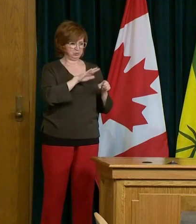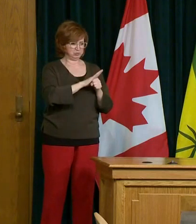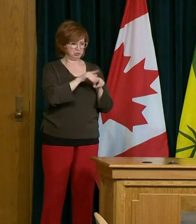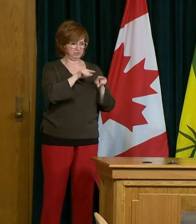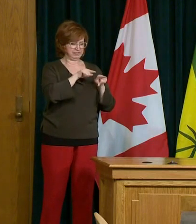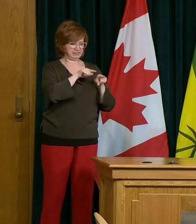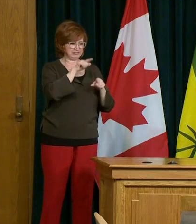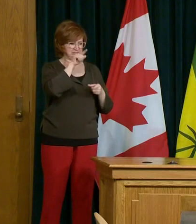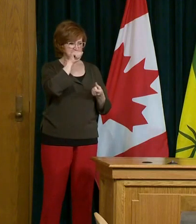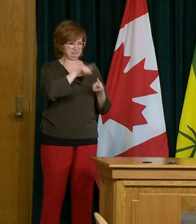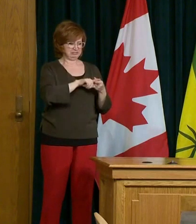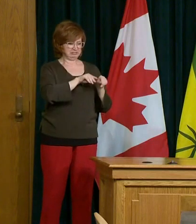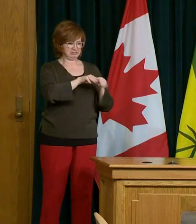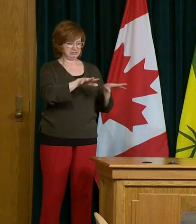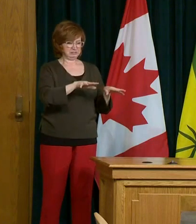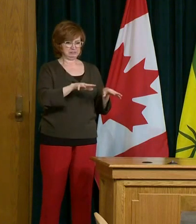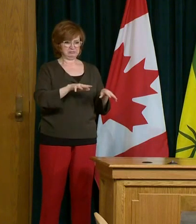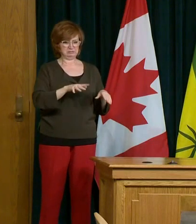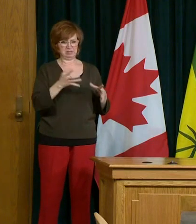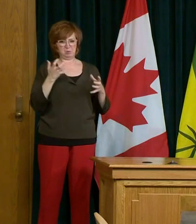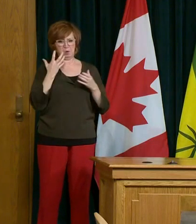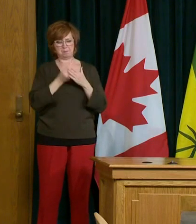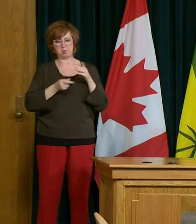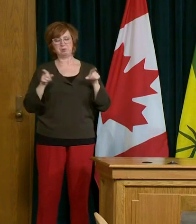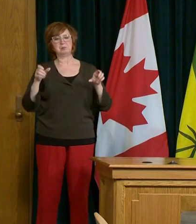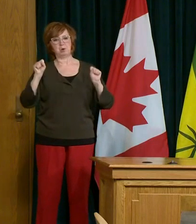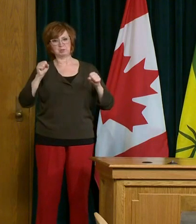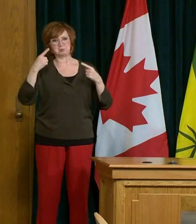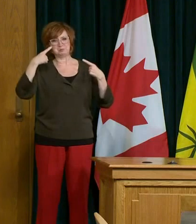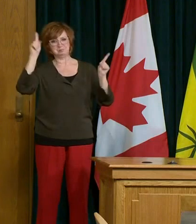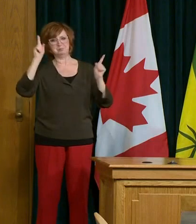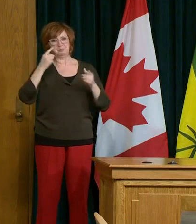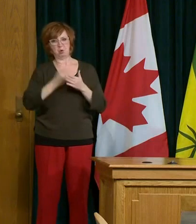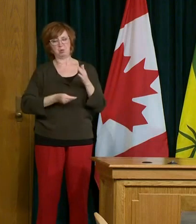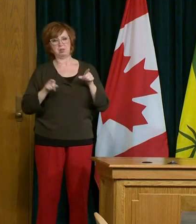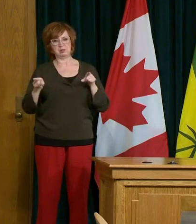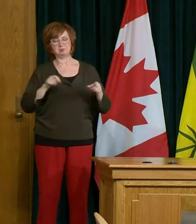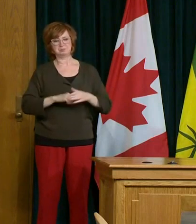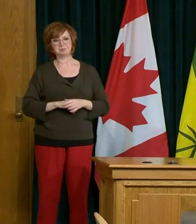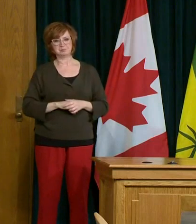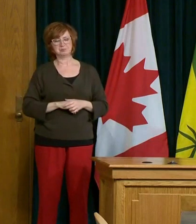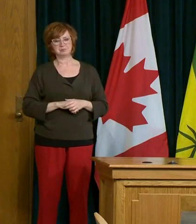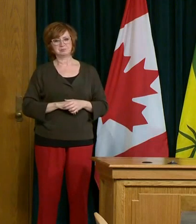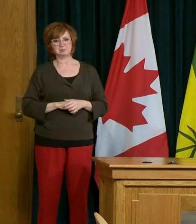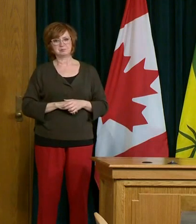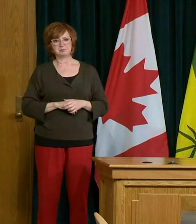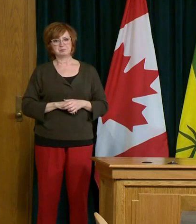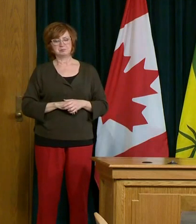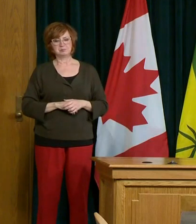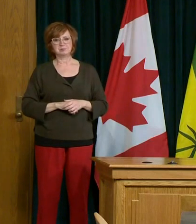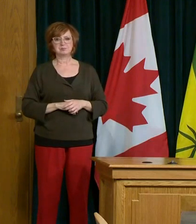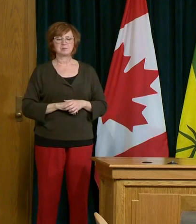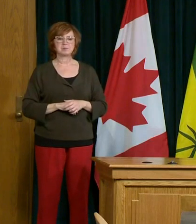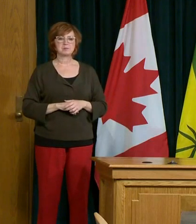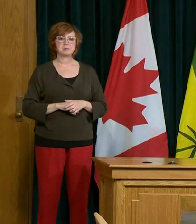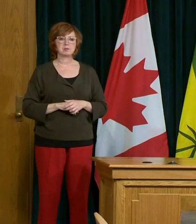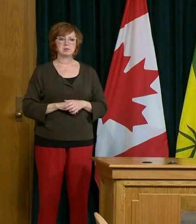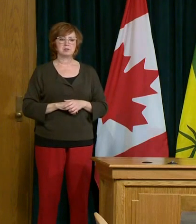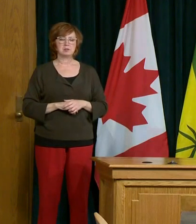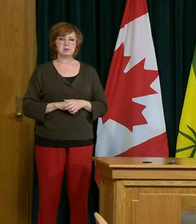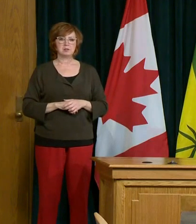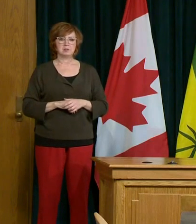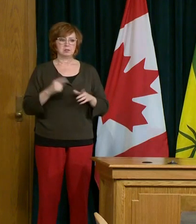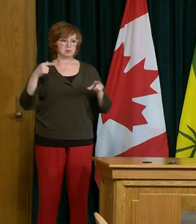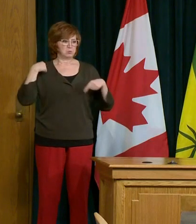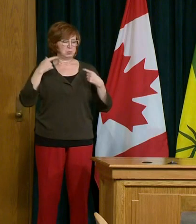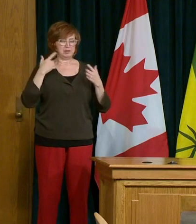can do both, and we've proved that with 500,000 people that are working in our communities all through the last number of weeks when we have been able to flatten the